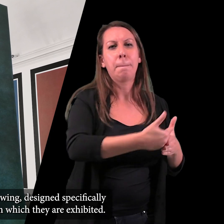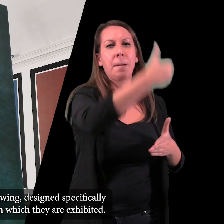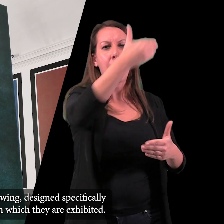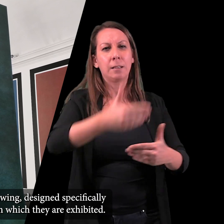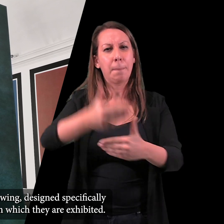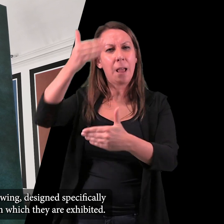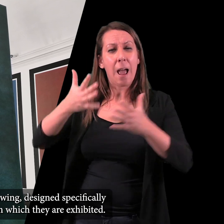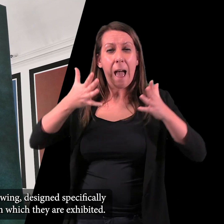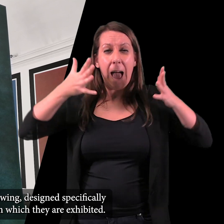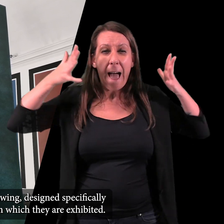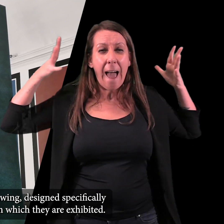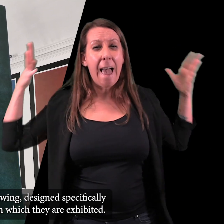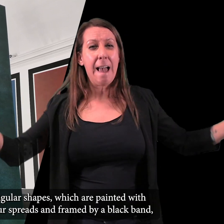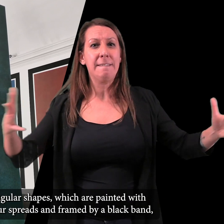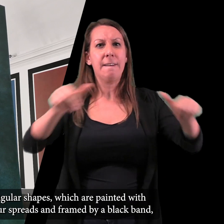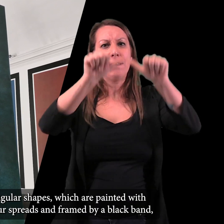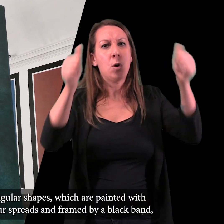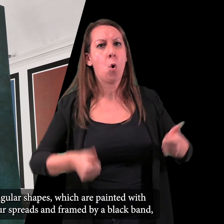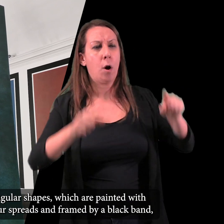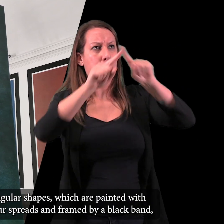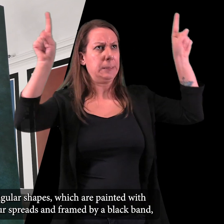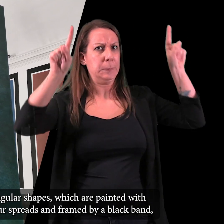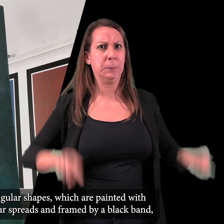are exhibited.